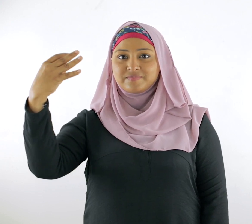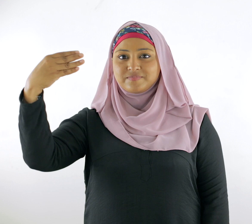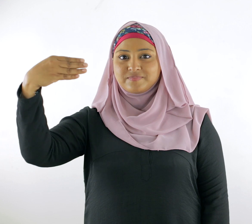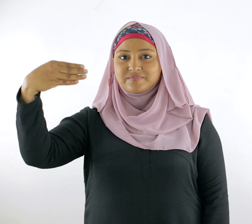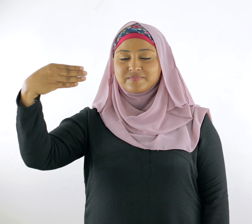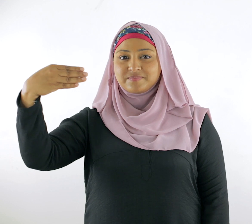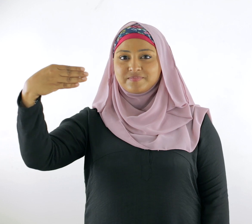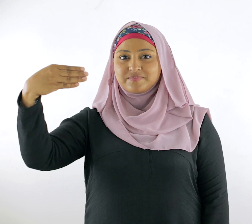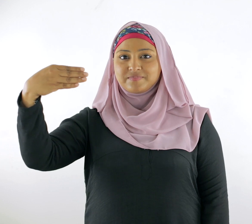9,